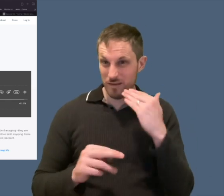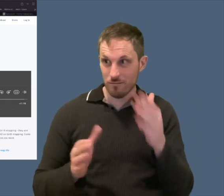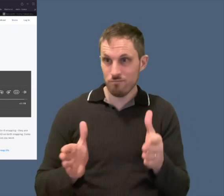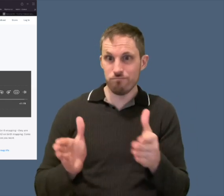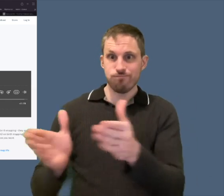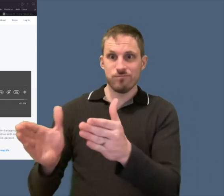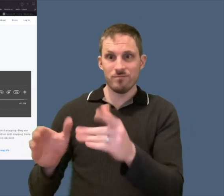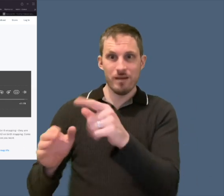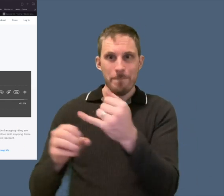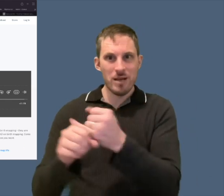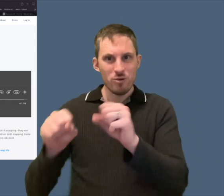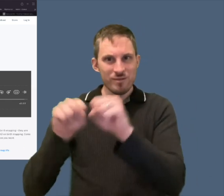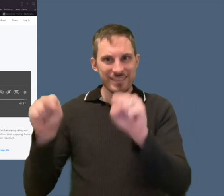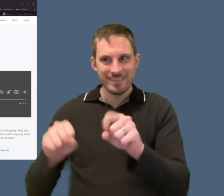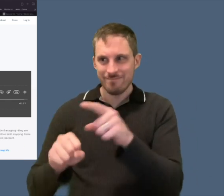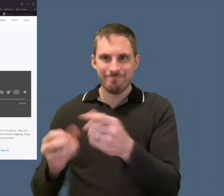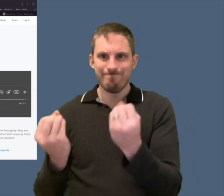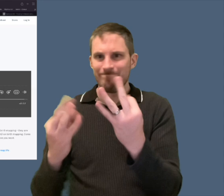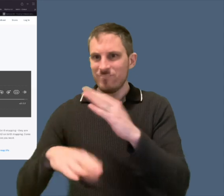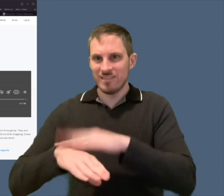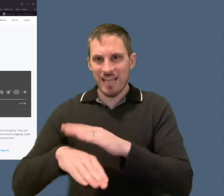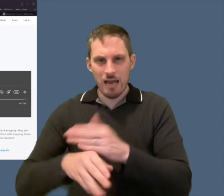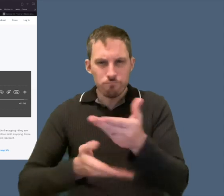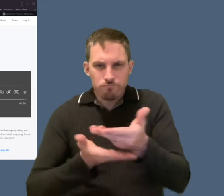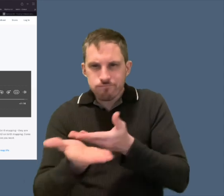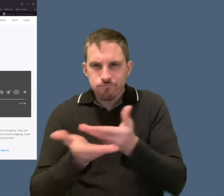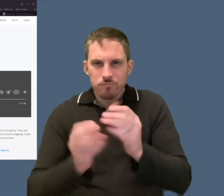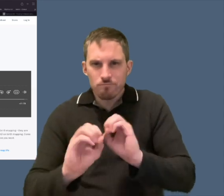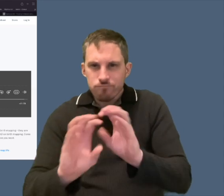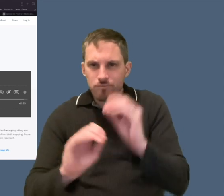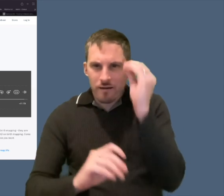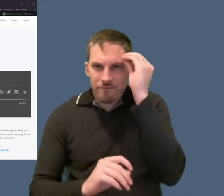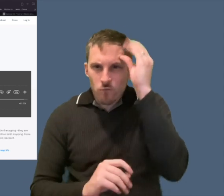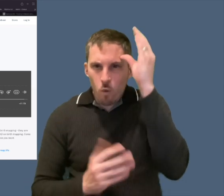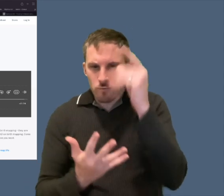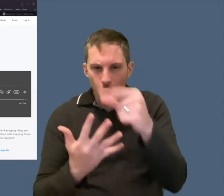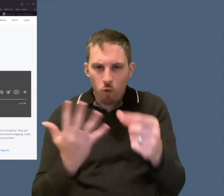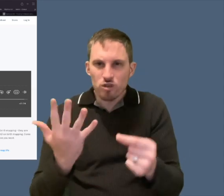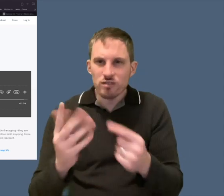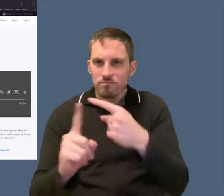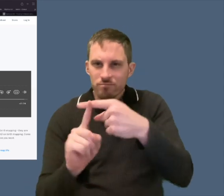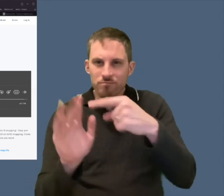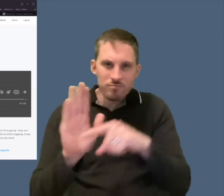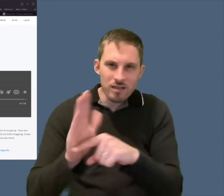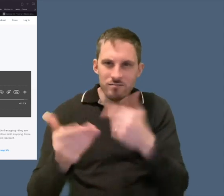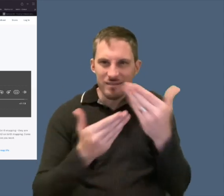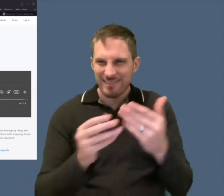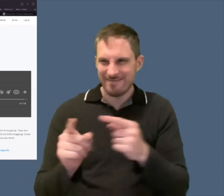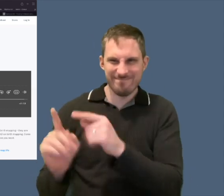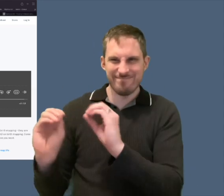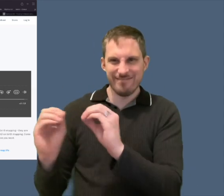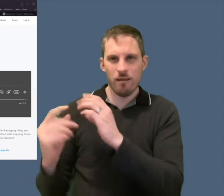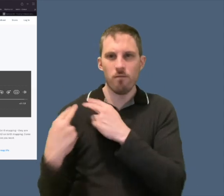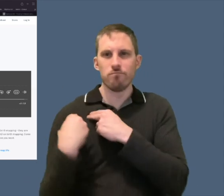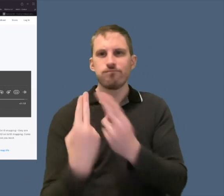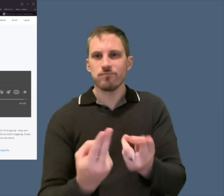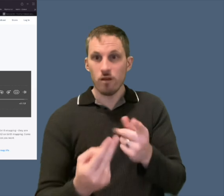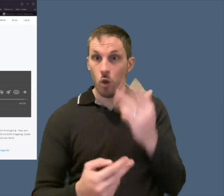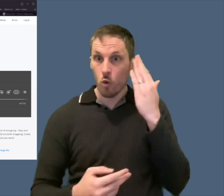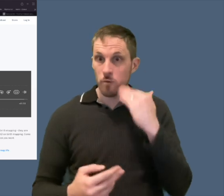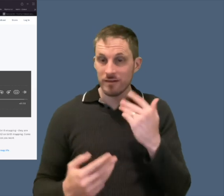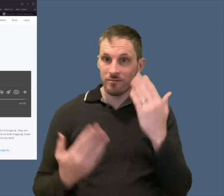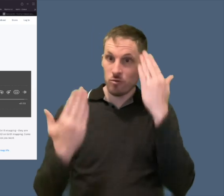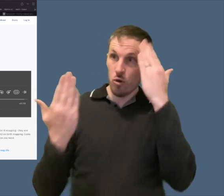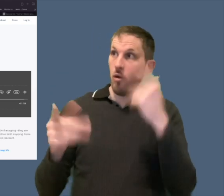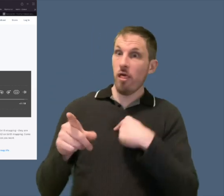does not have time to engage with them. So they do need to take that responsibility. And